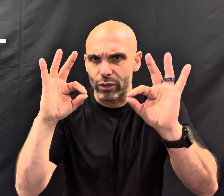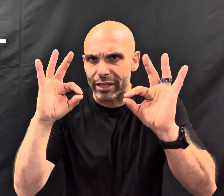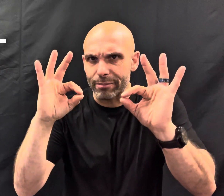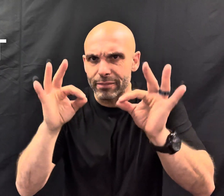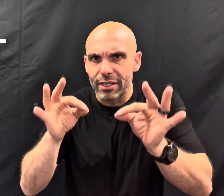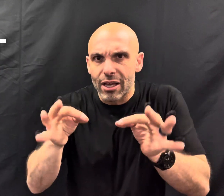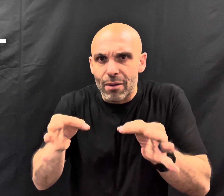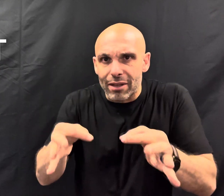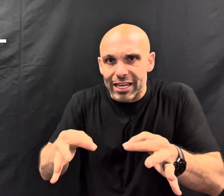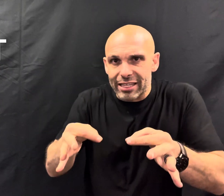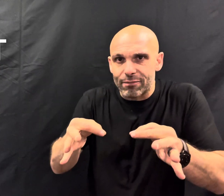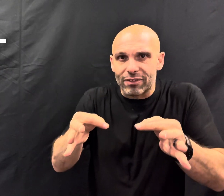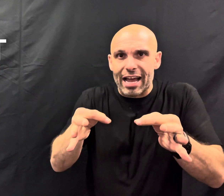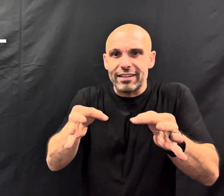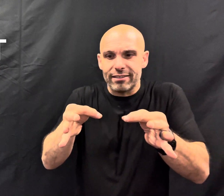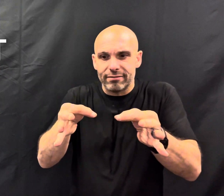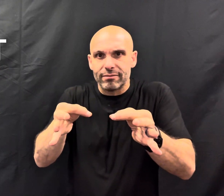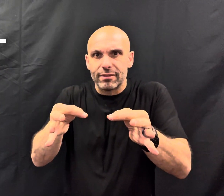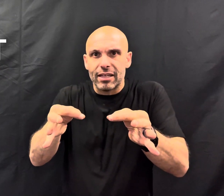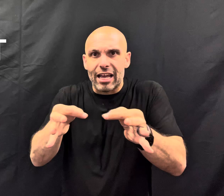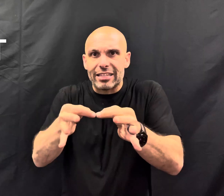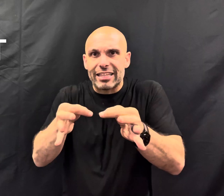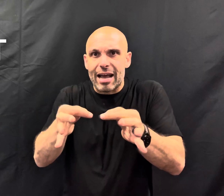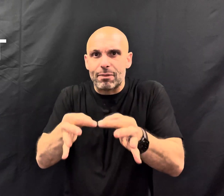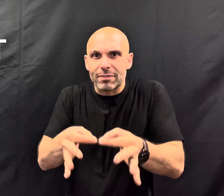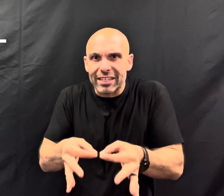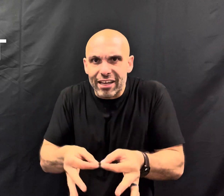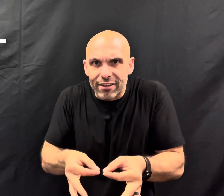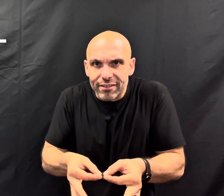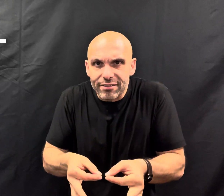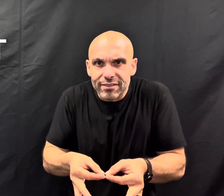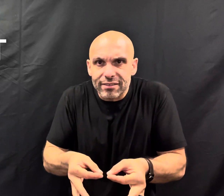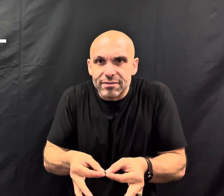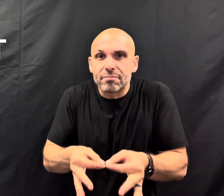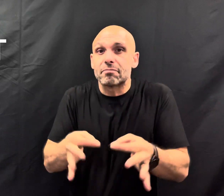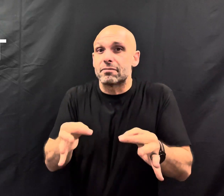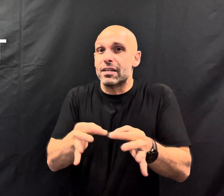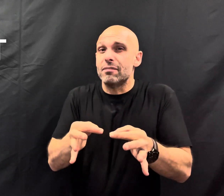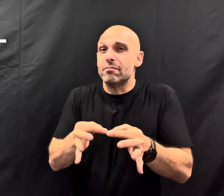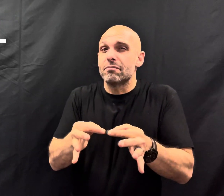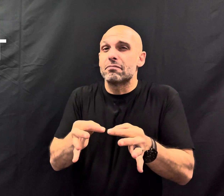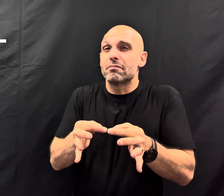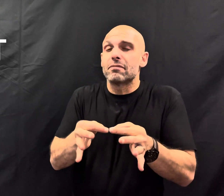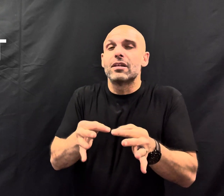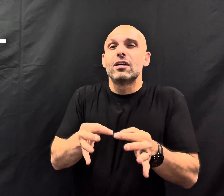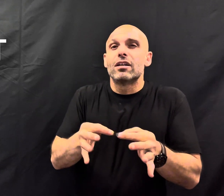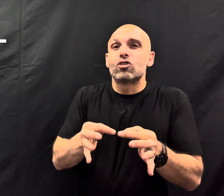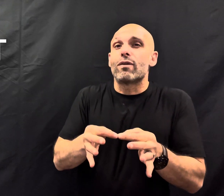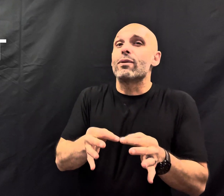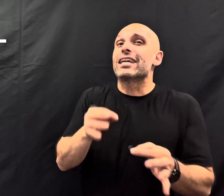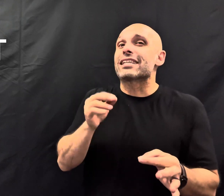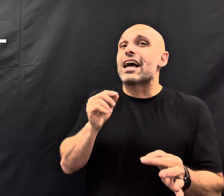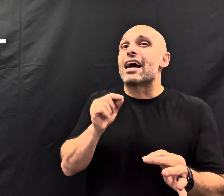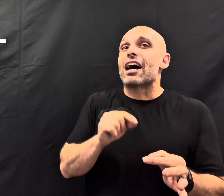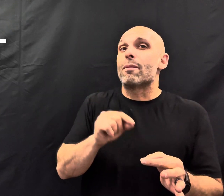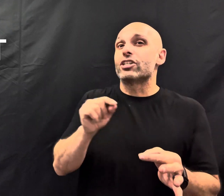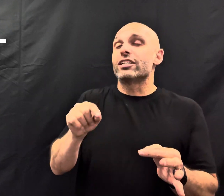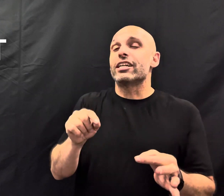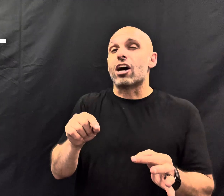them, lay them flat, and tap them together, okay? So if I wanna ask, how much does it